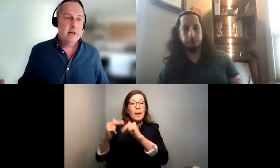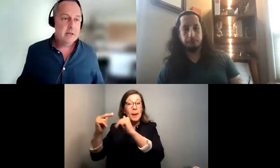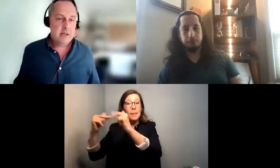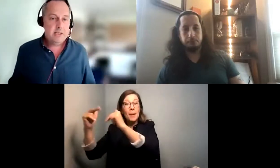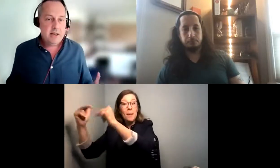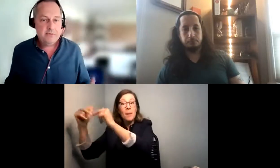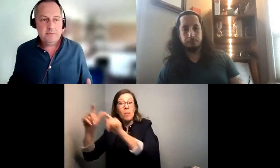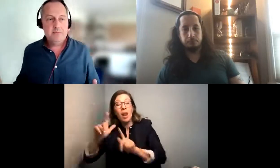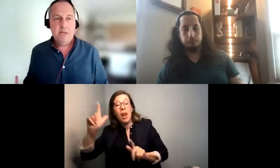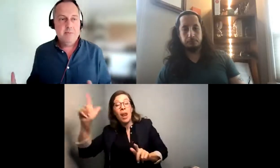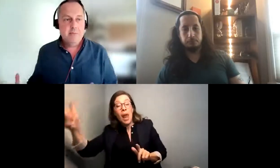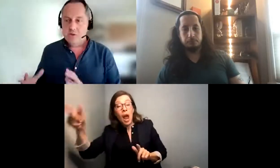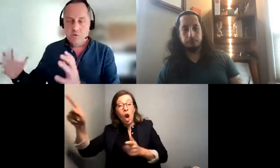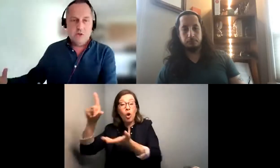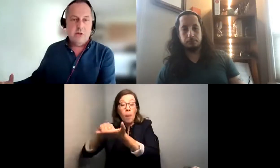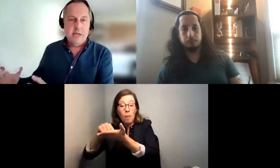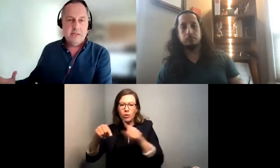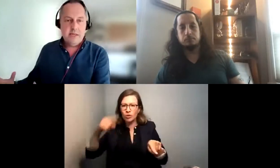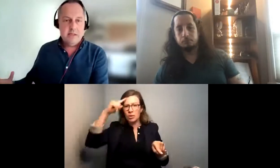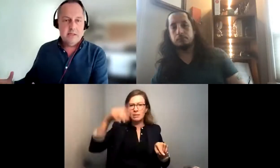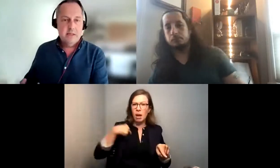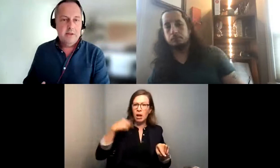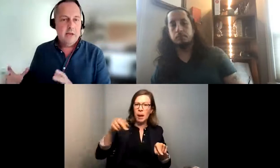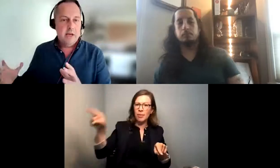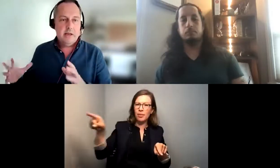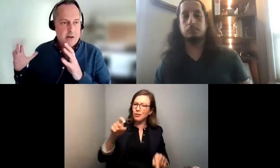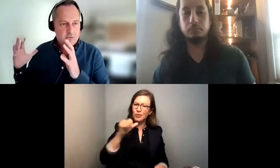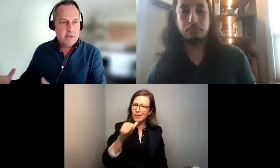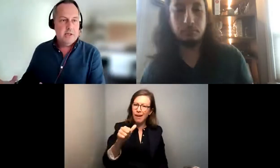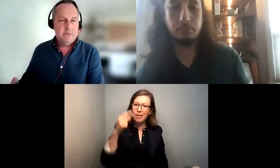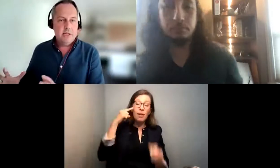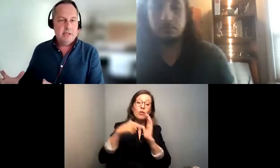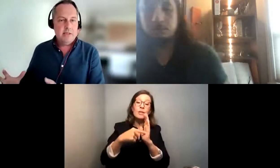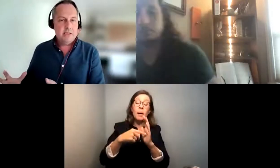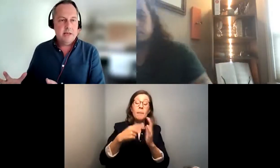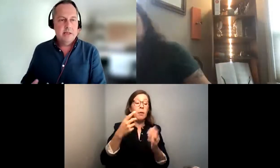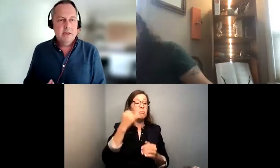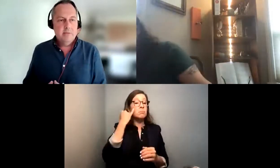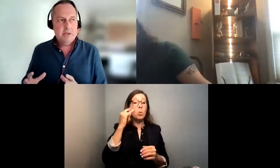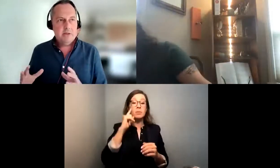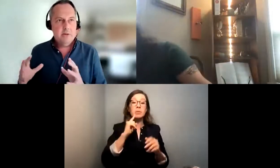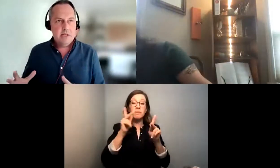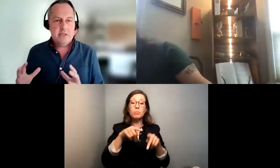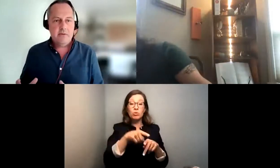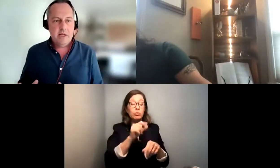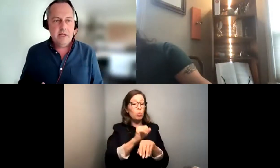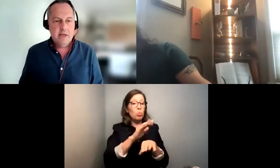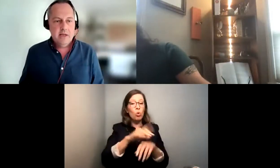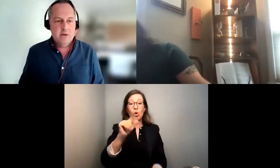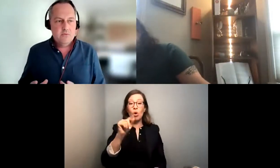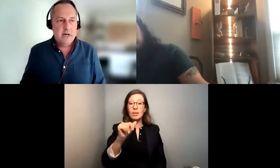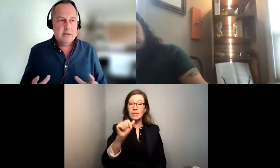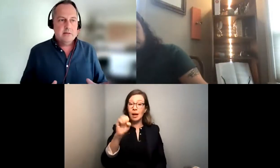a deaf team member that's worked on a data set, and they get recognition for that data set, but it's not